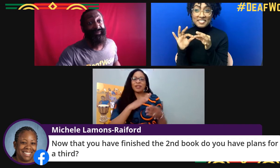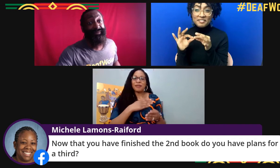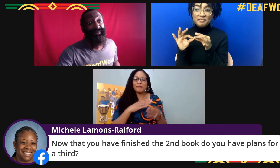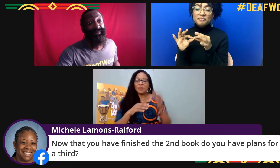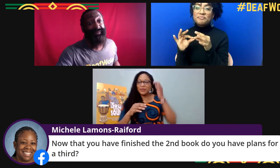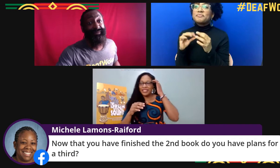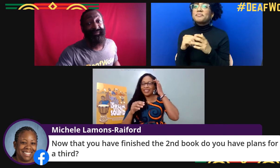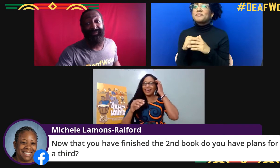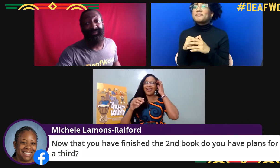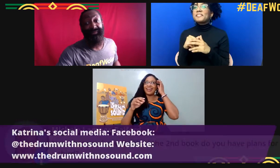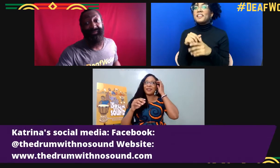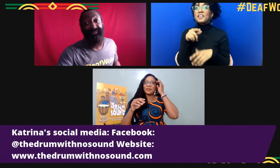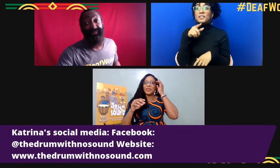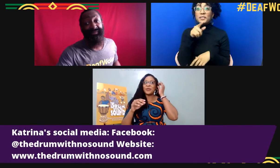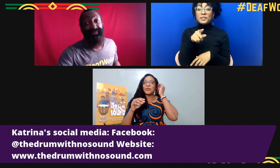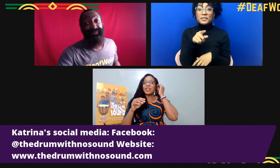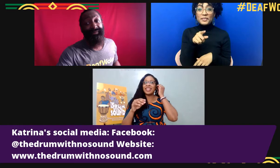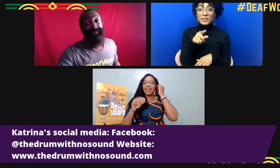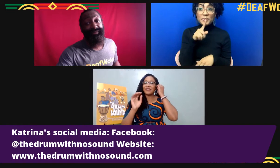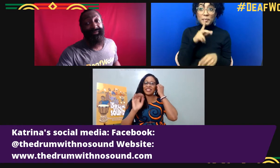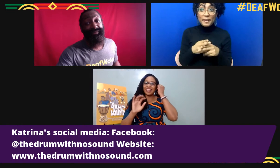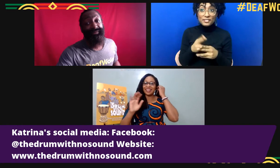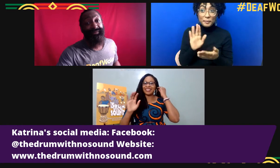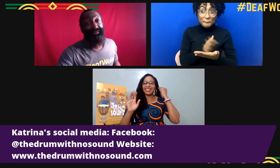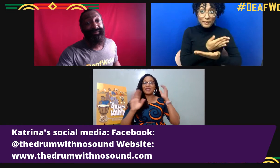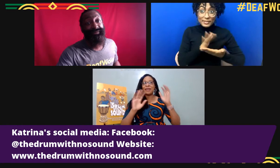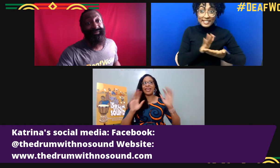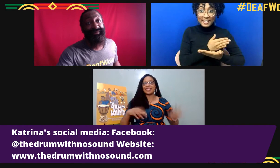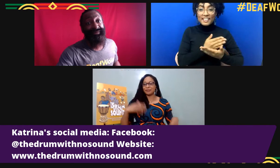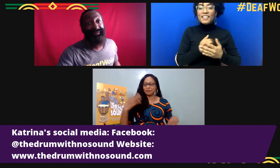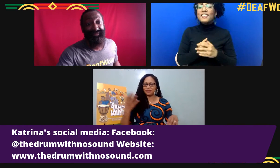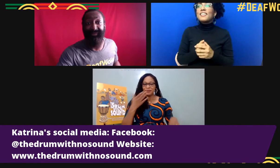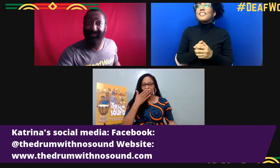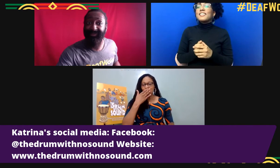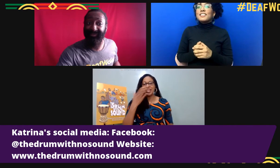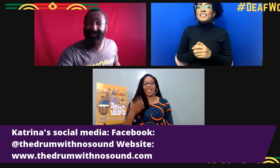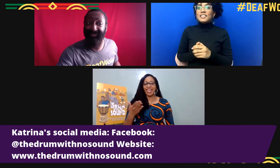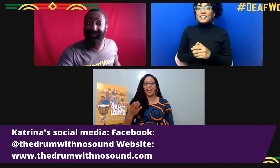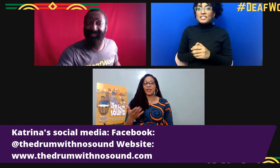You were talking about music. When I've done in the past,